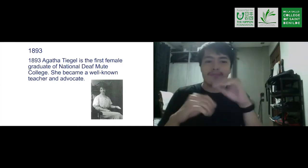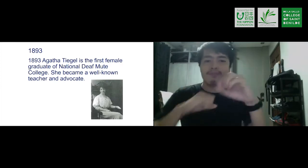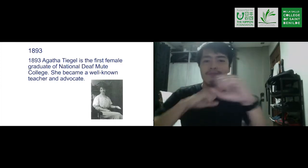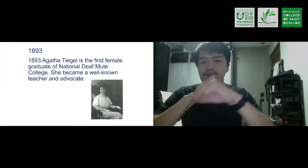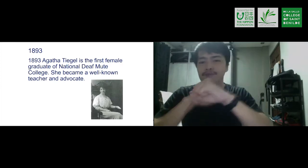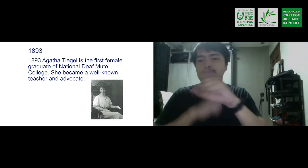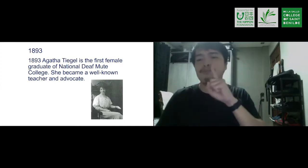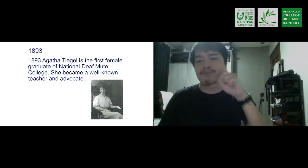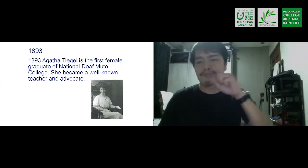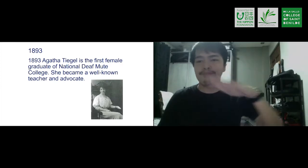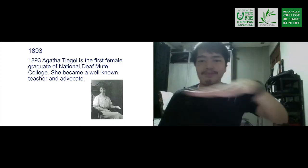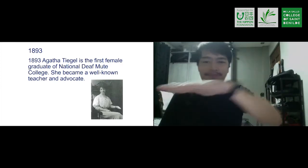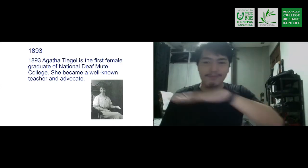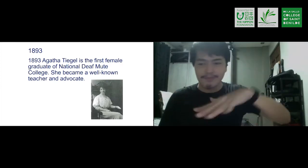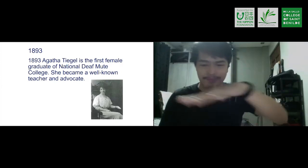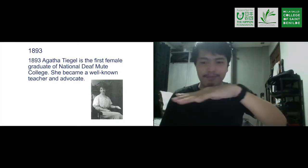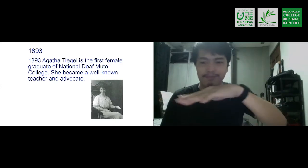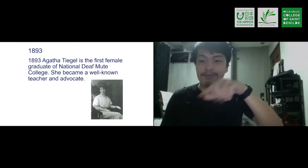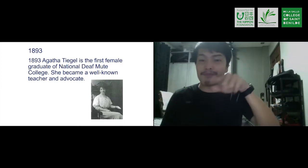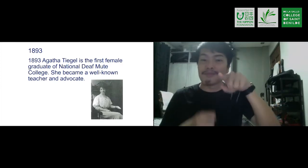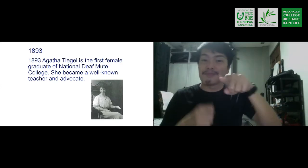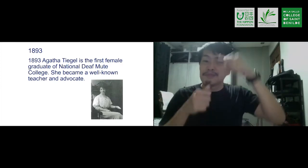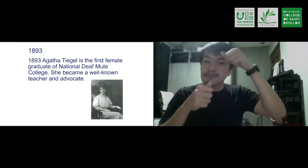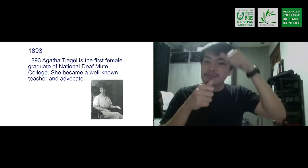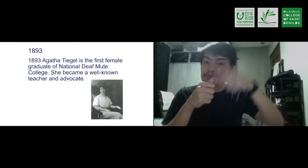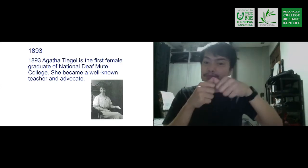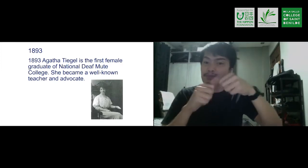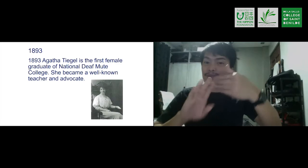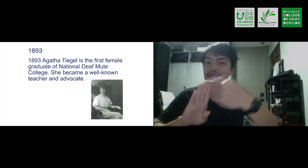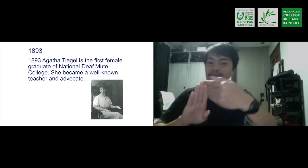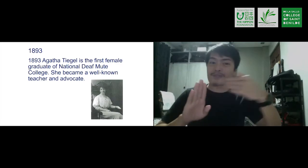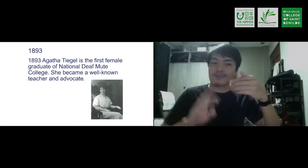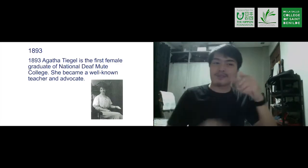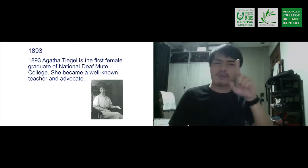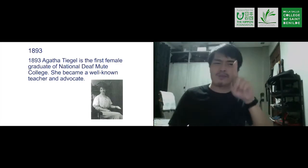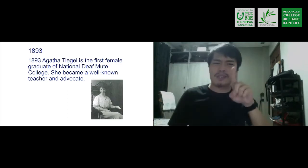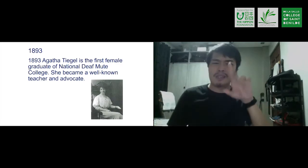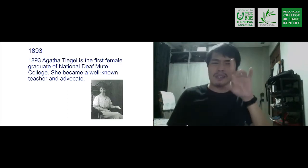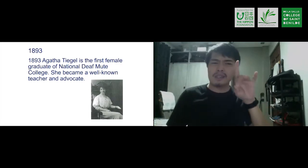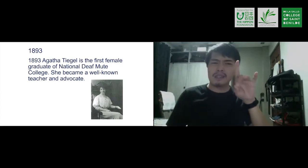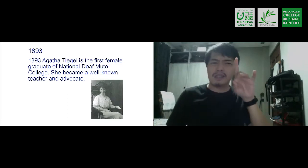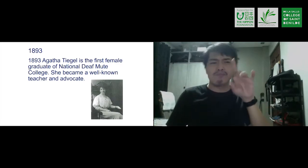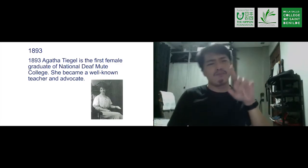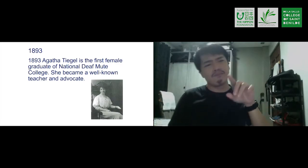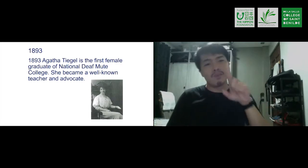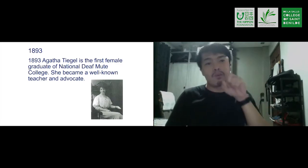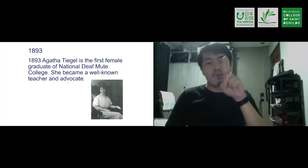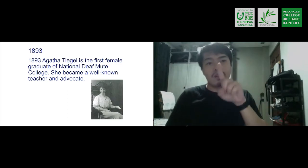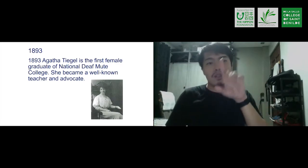mute college. She later then became a teacher and an advocate. In